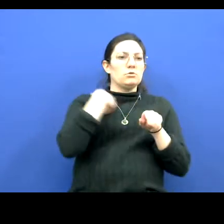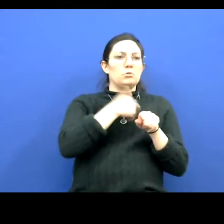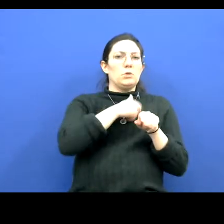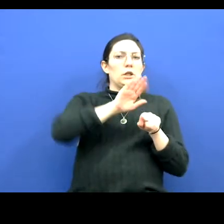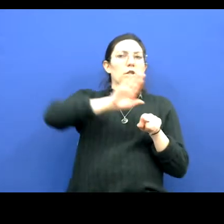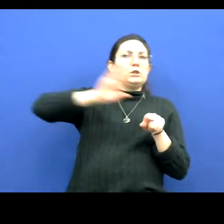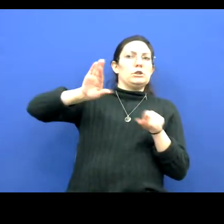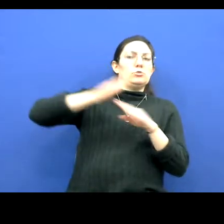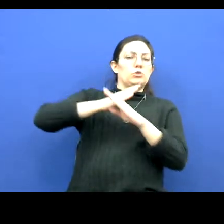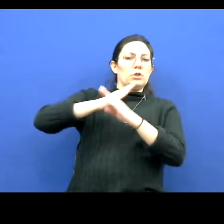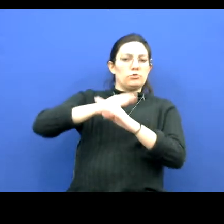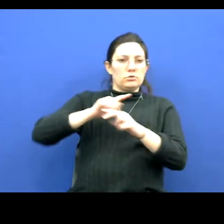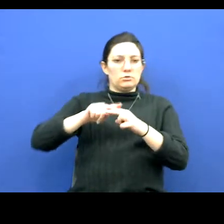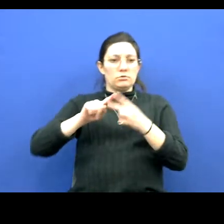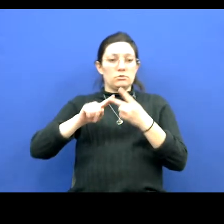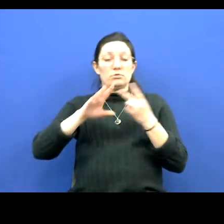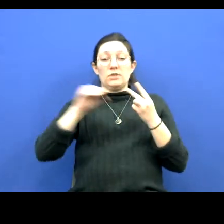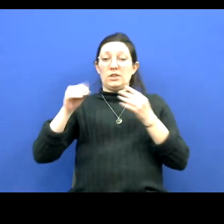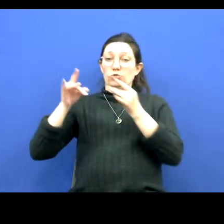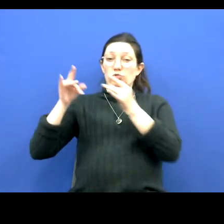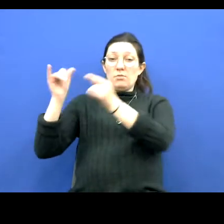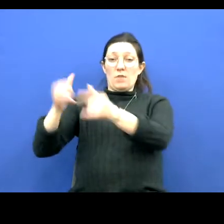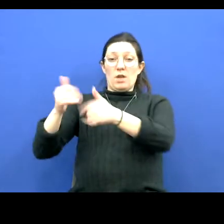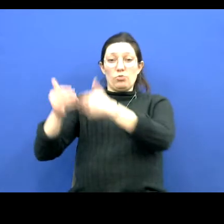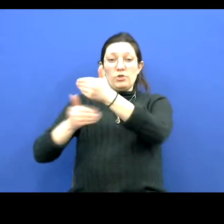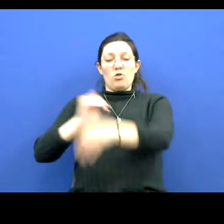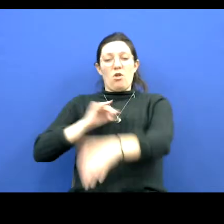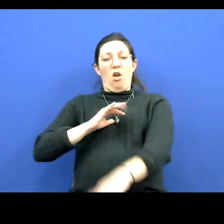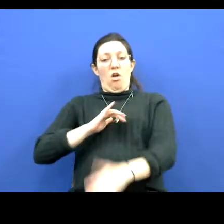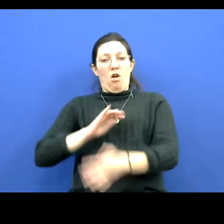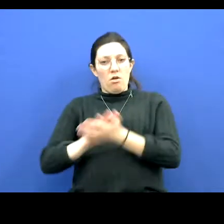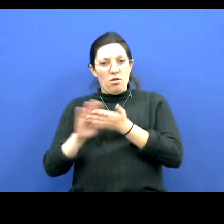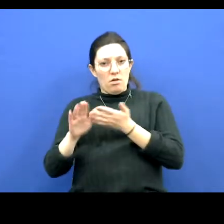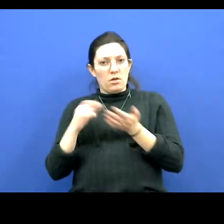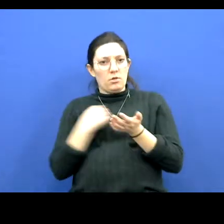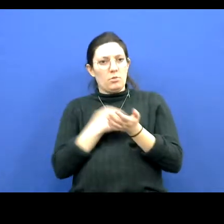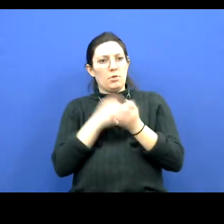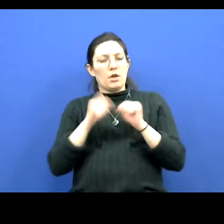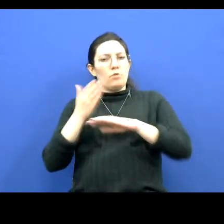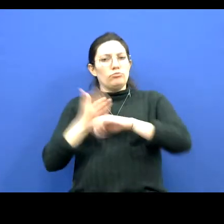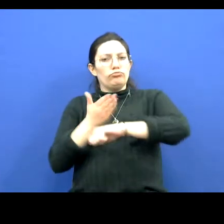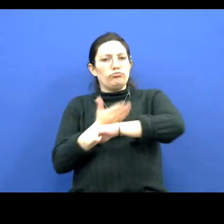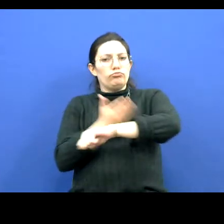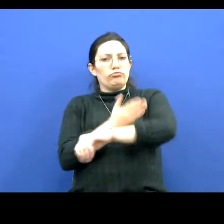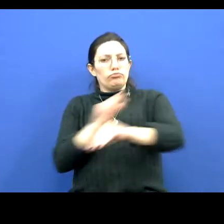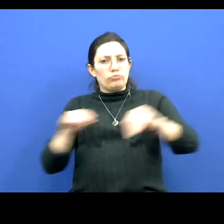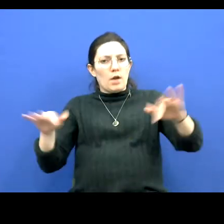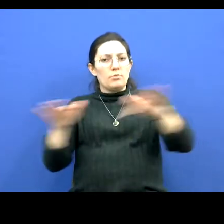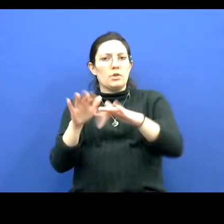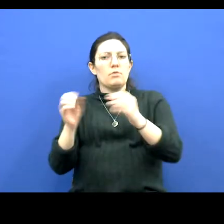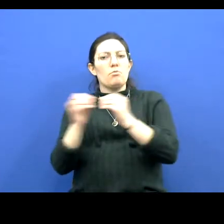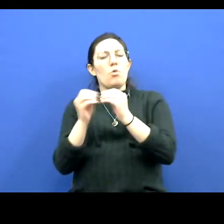procedures, our intent was always to restore and work on our property, make it authentic. So